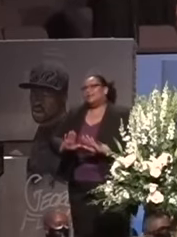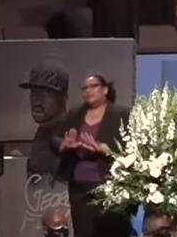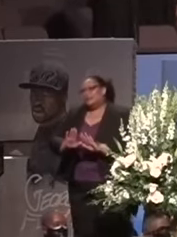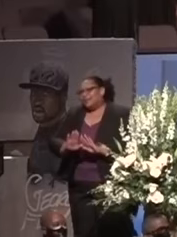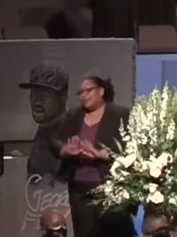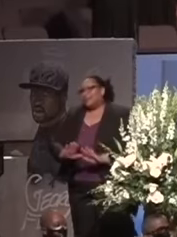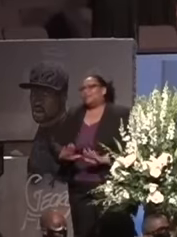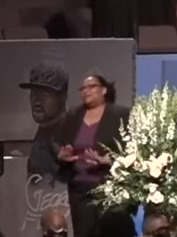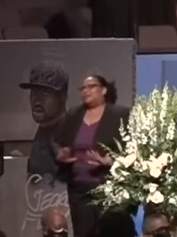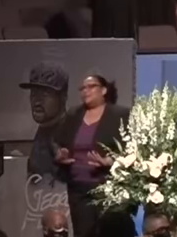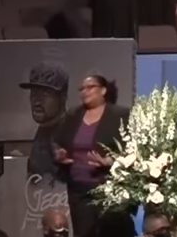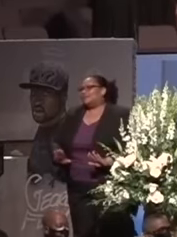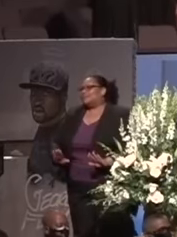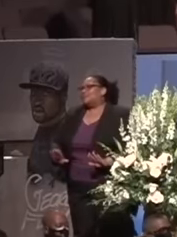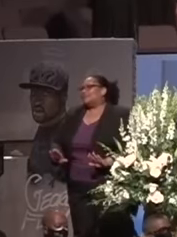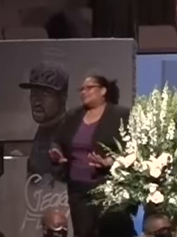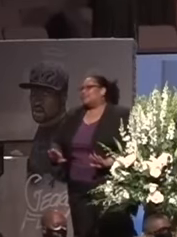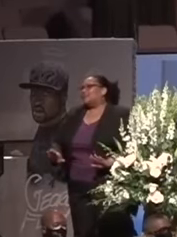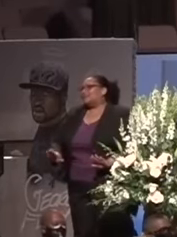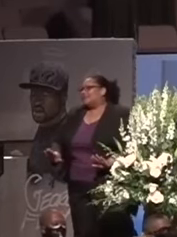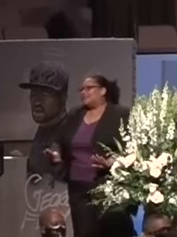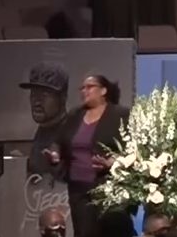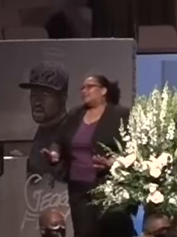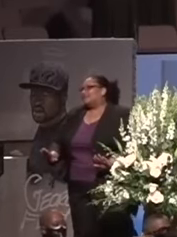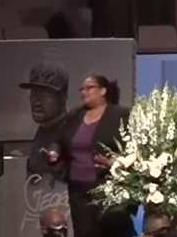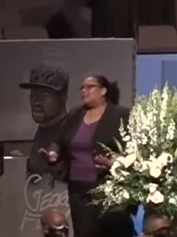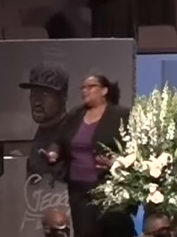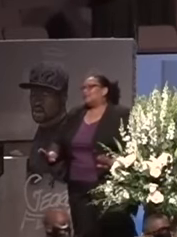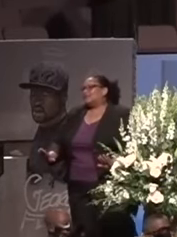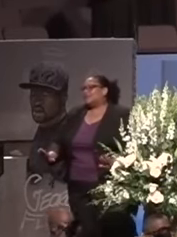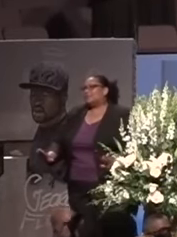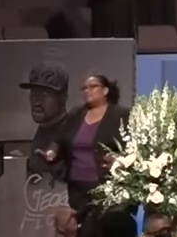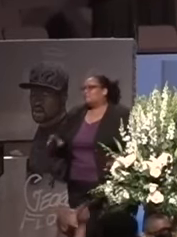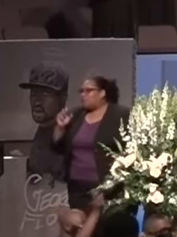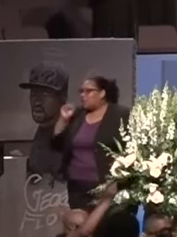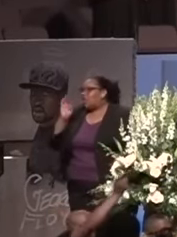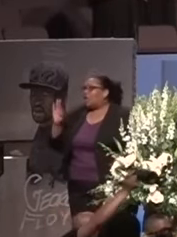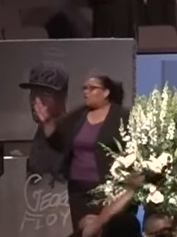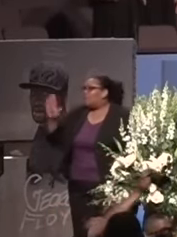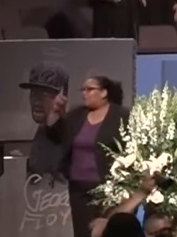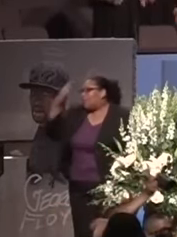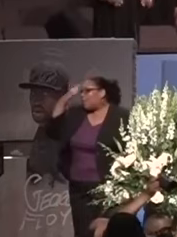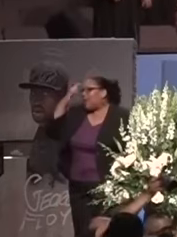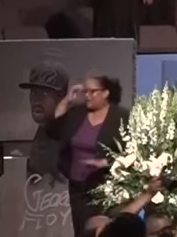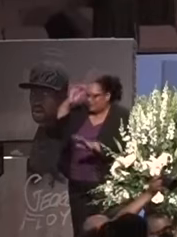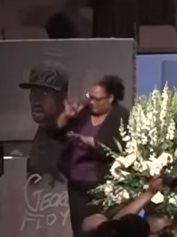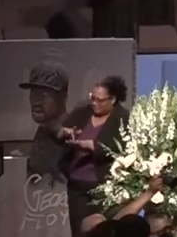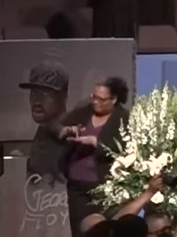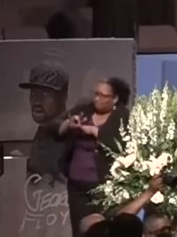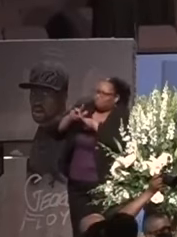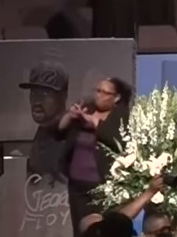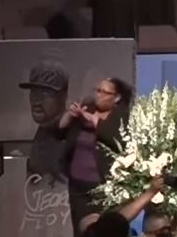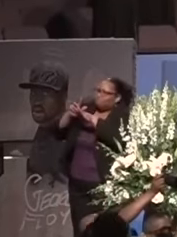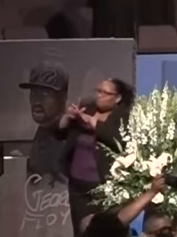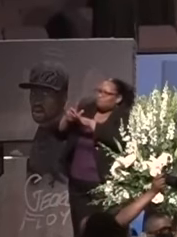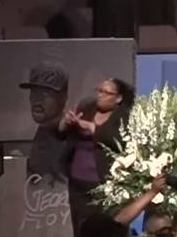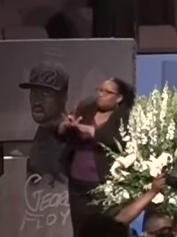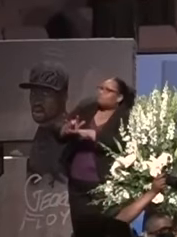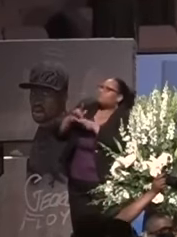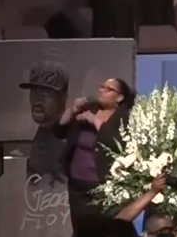How many know he will if you keep your mind still.